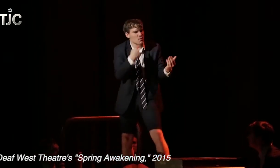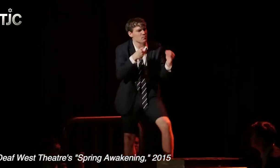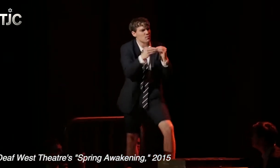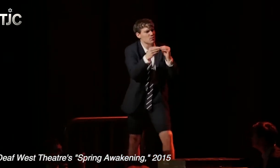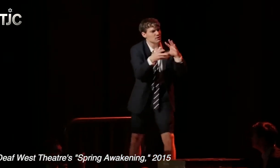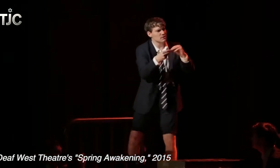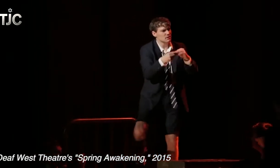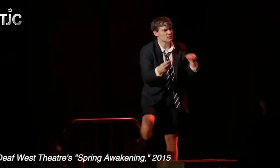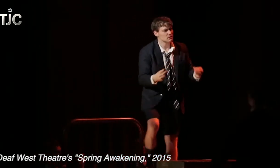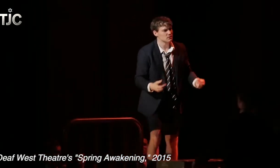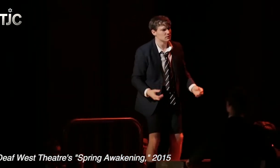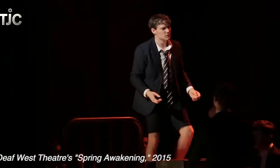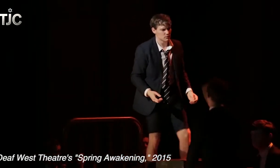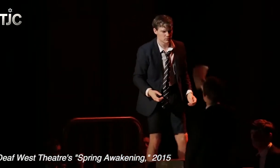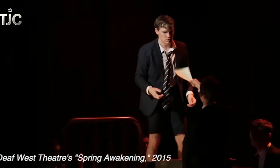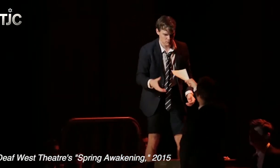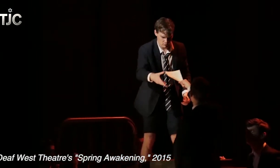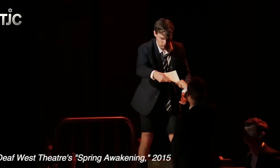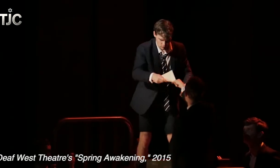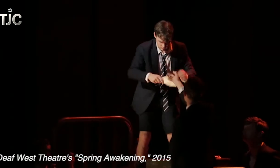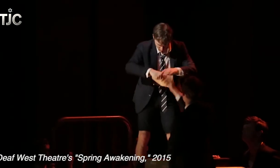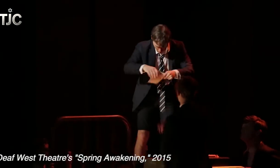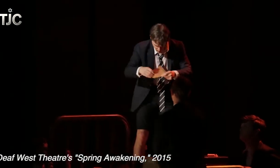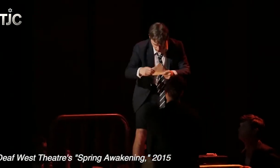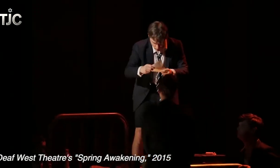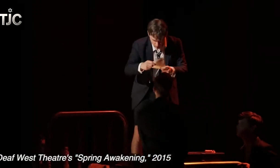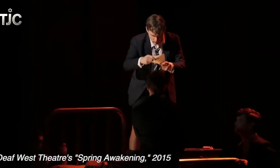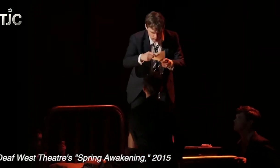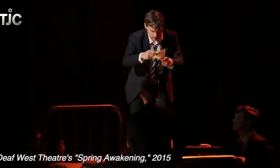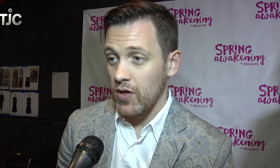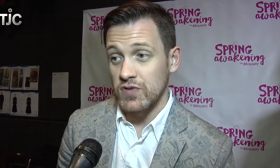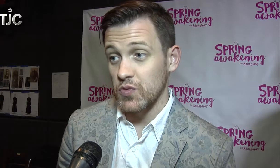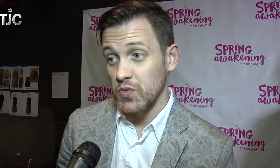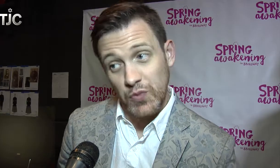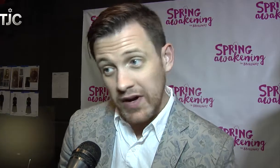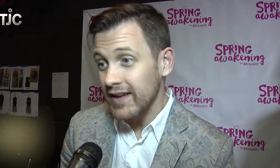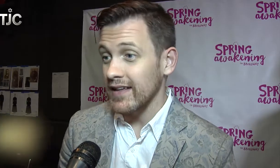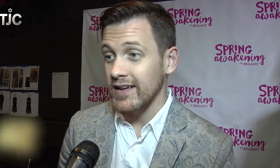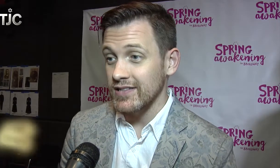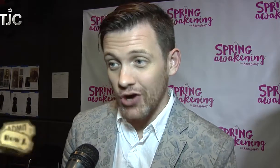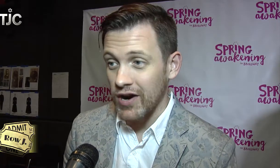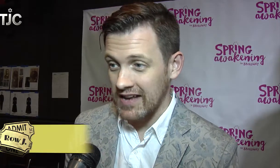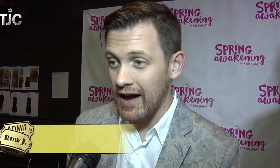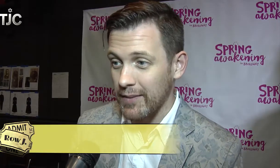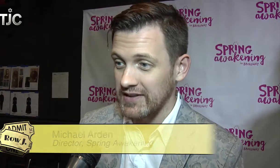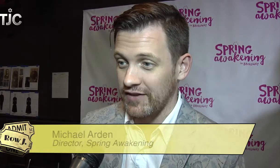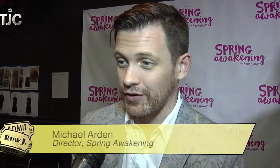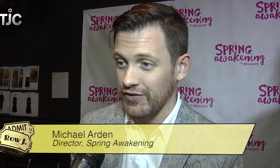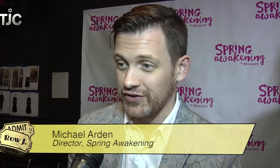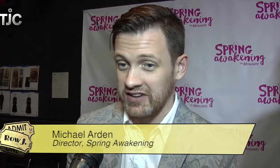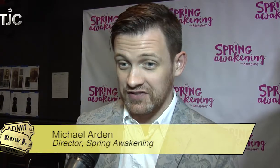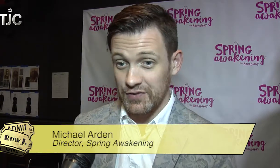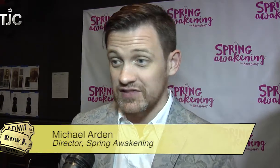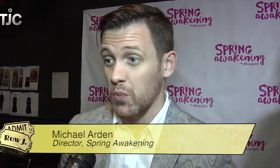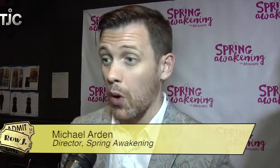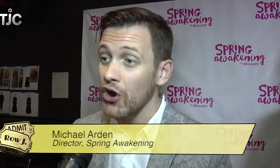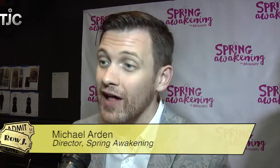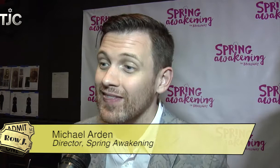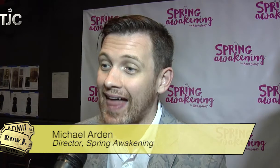Italy, which banned the use of sign language in schools. It was a really dark time in deaf culture. Deaf students weren't